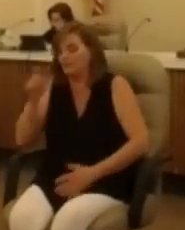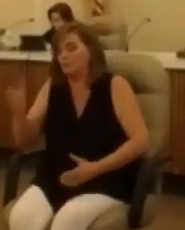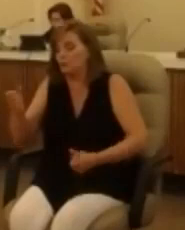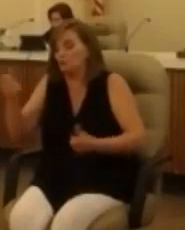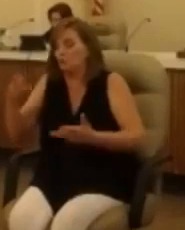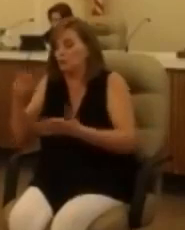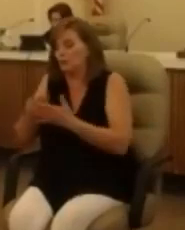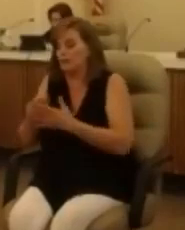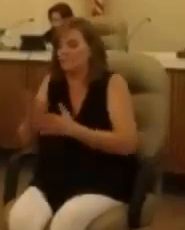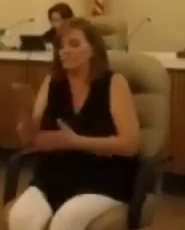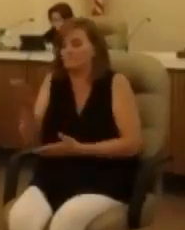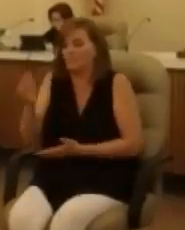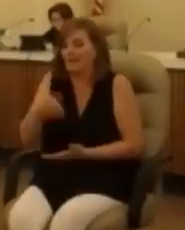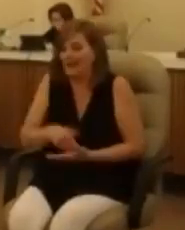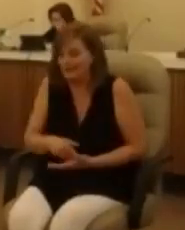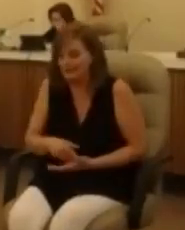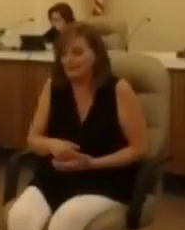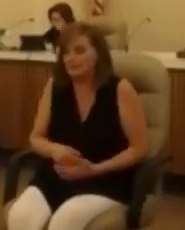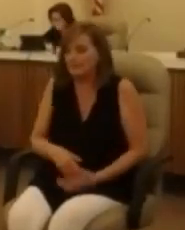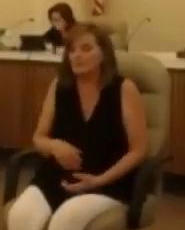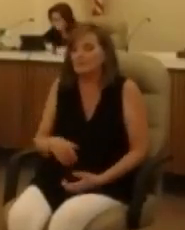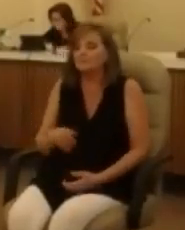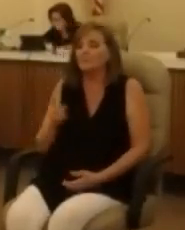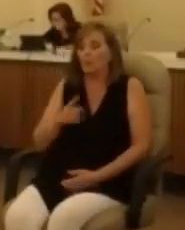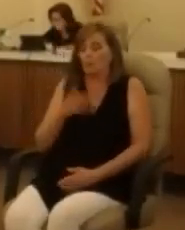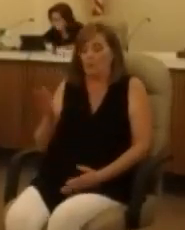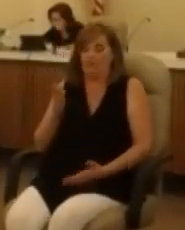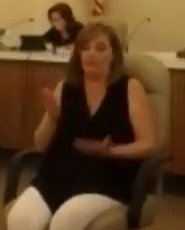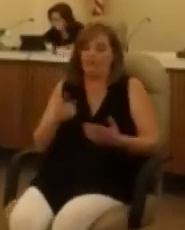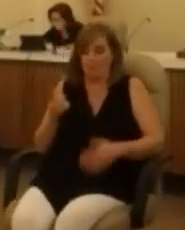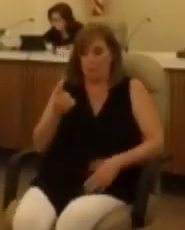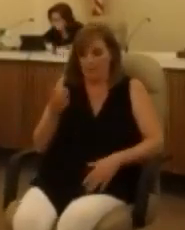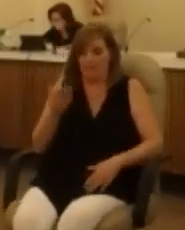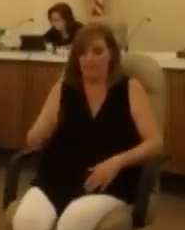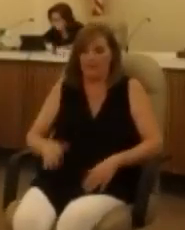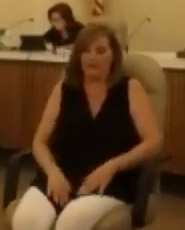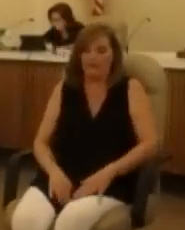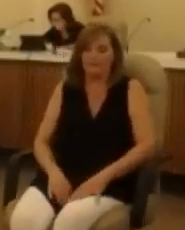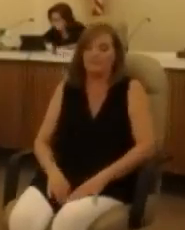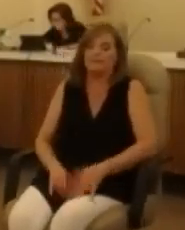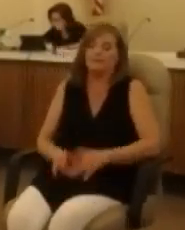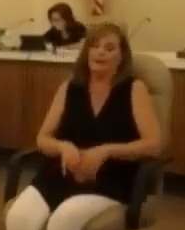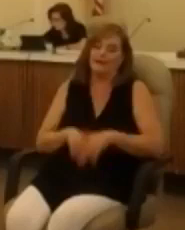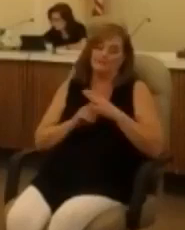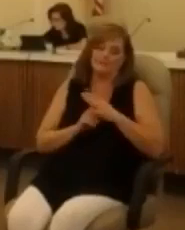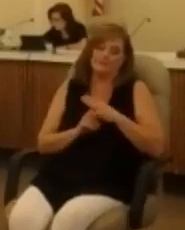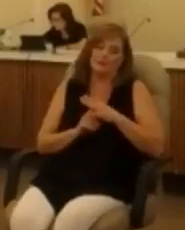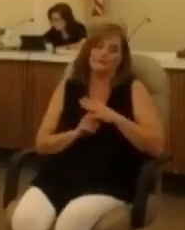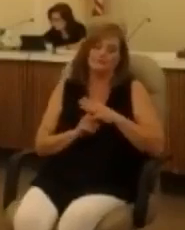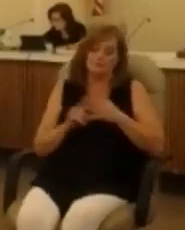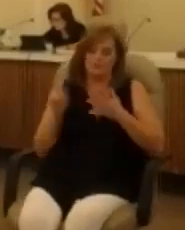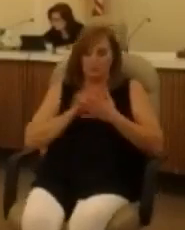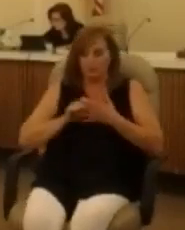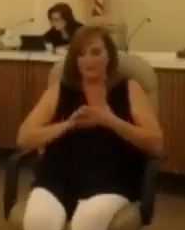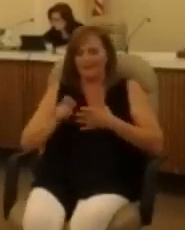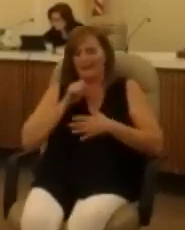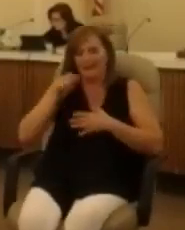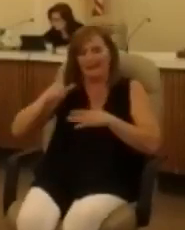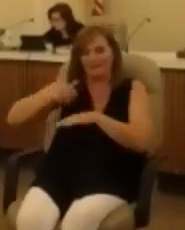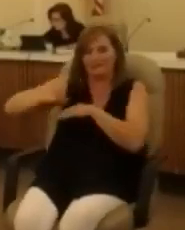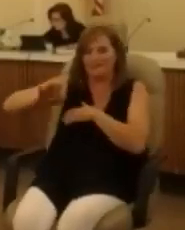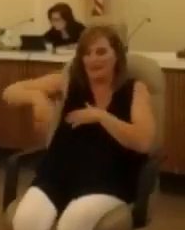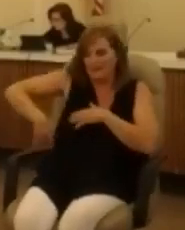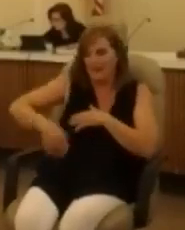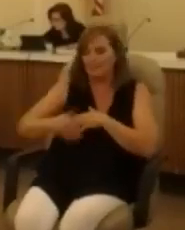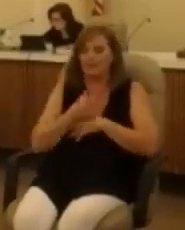know, again, one of the things I'm approaching them on, and I started to put the write-up together, although I haven't sent it yet, is